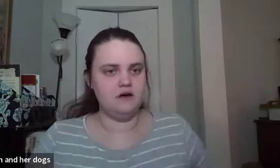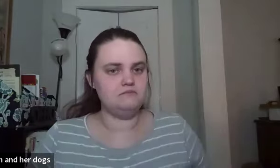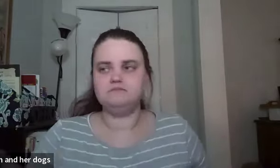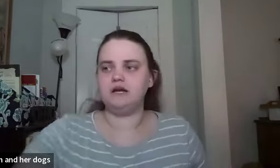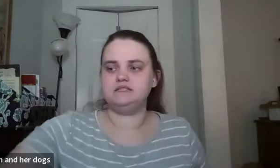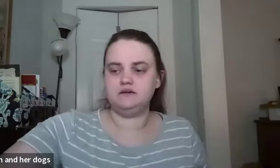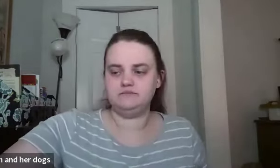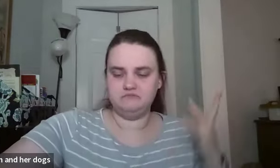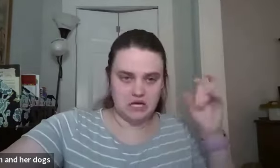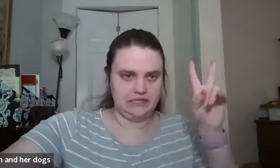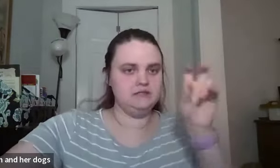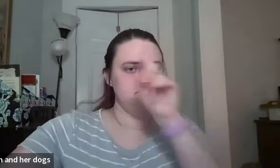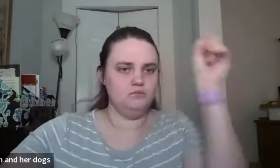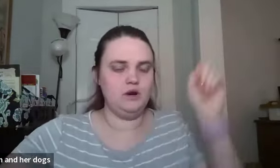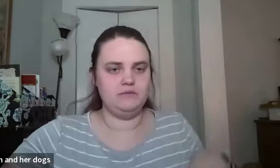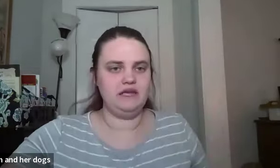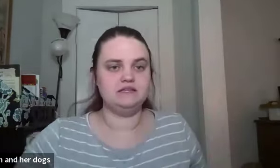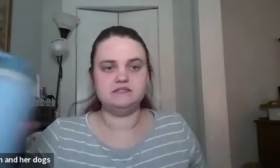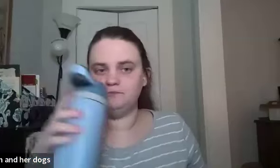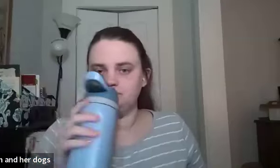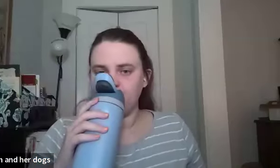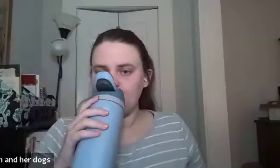the body where the pain is.